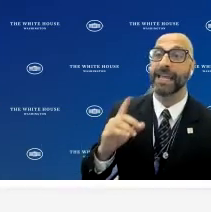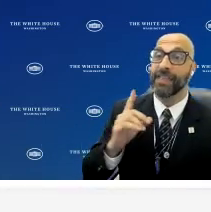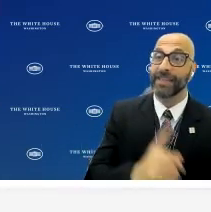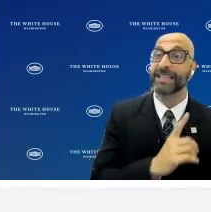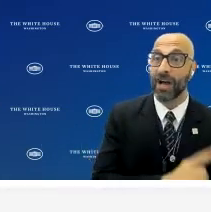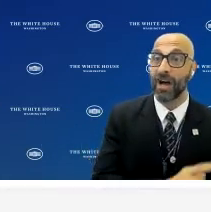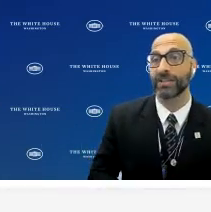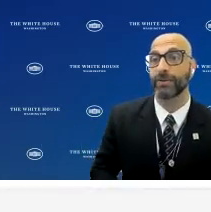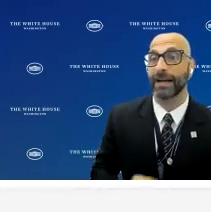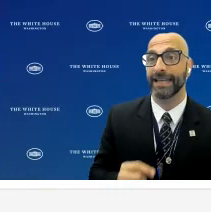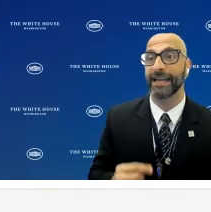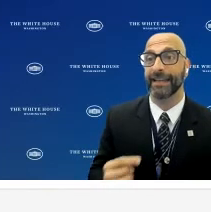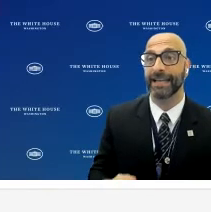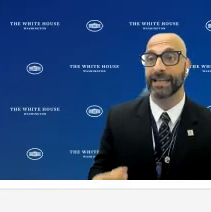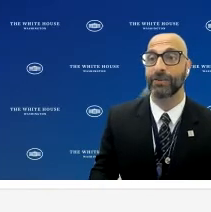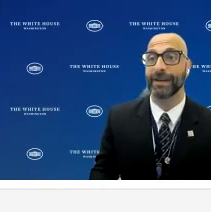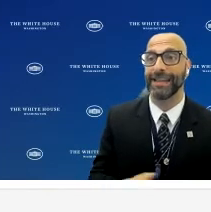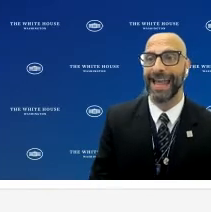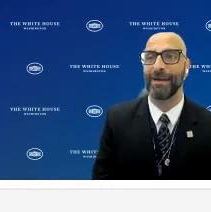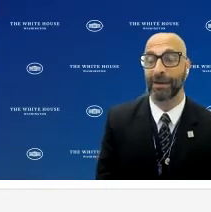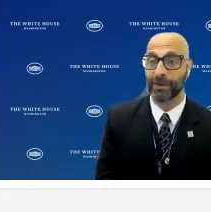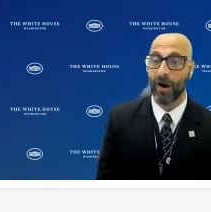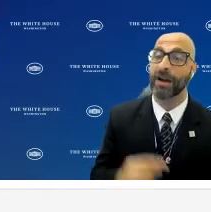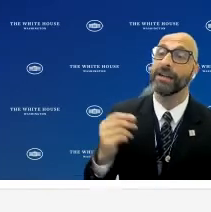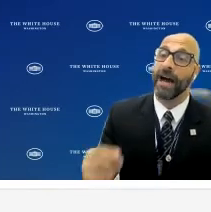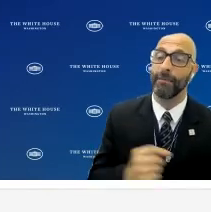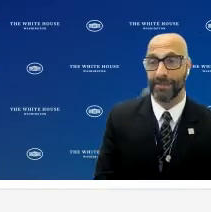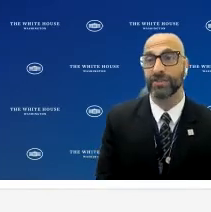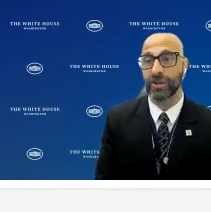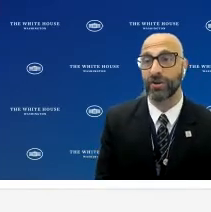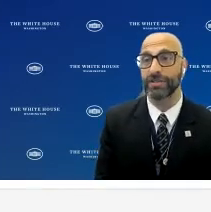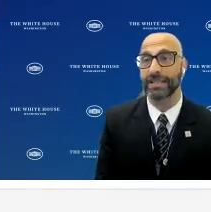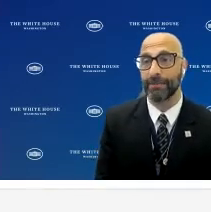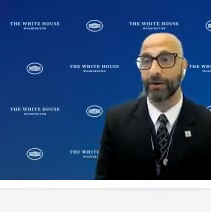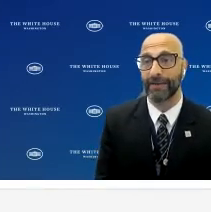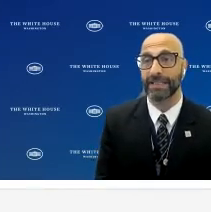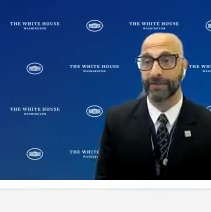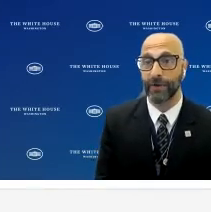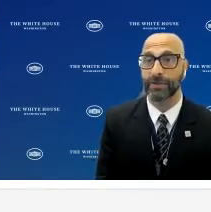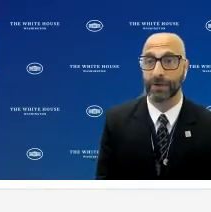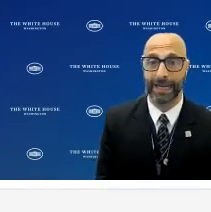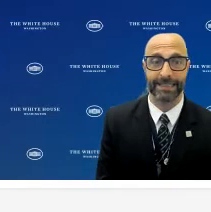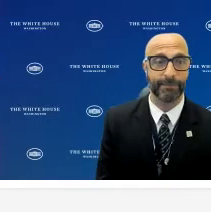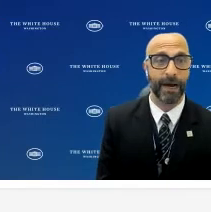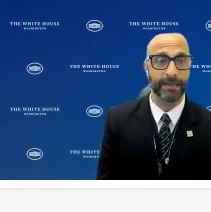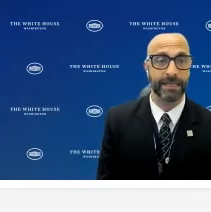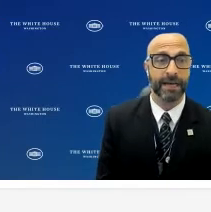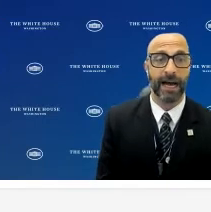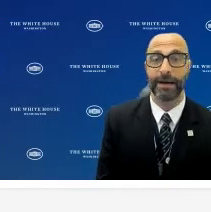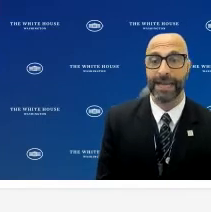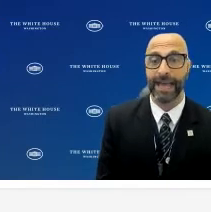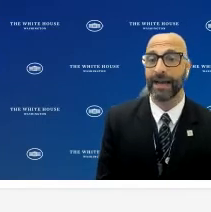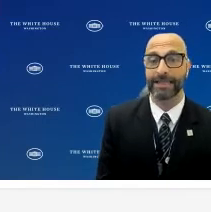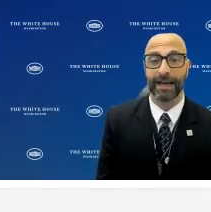forgot about this slide. This is also data that is included in the MMWR that shows the demographics of folks who are getting